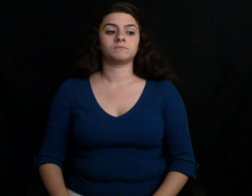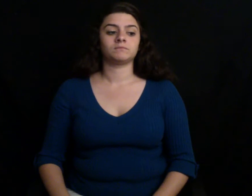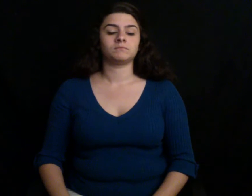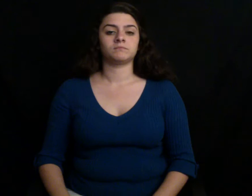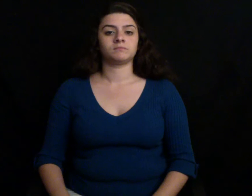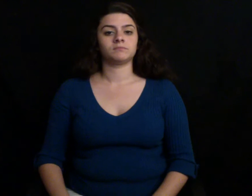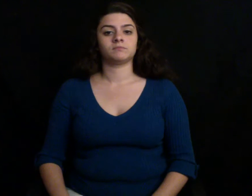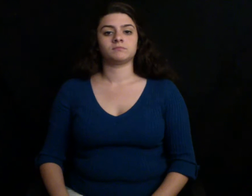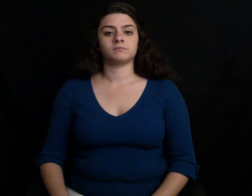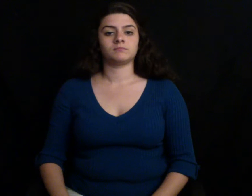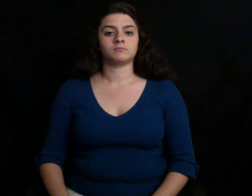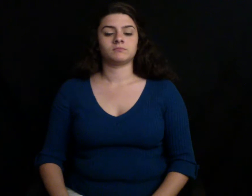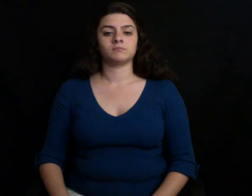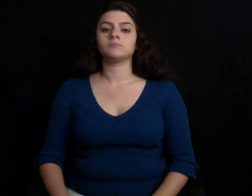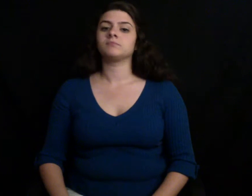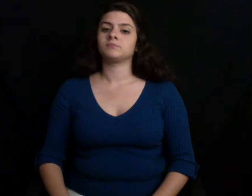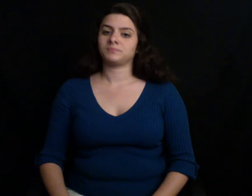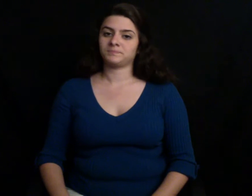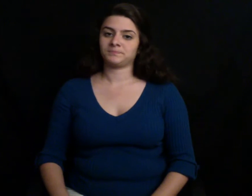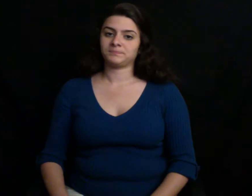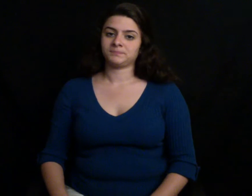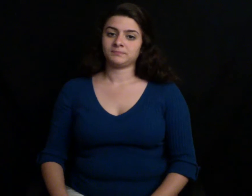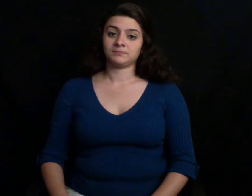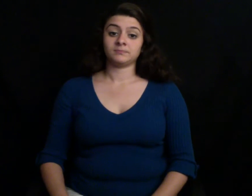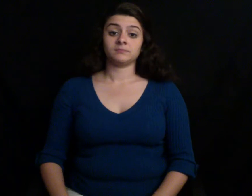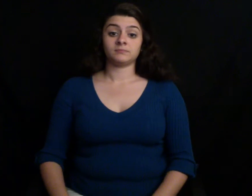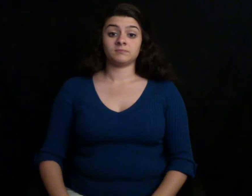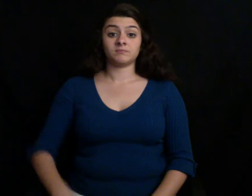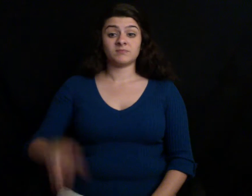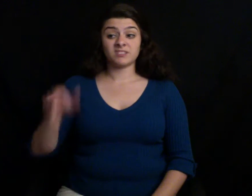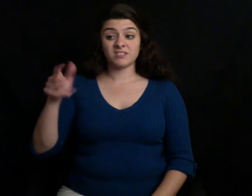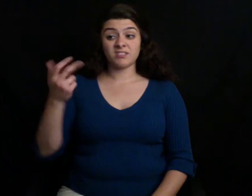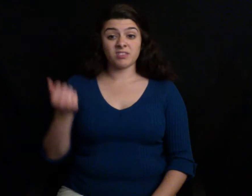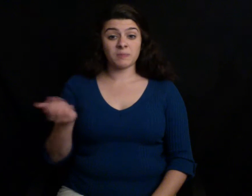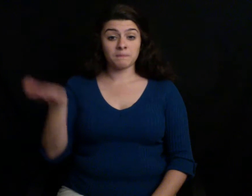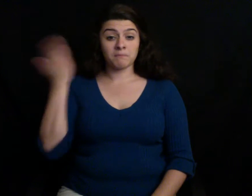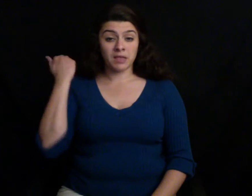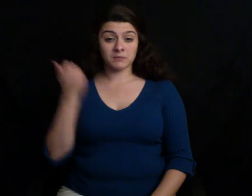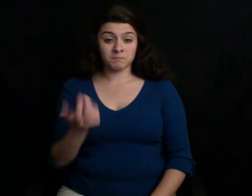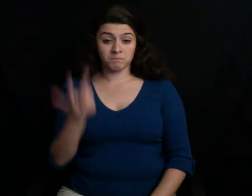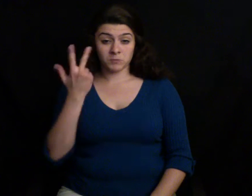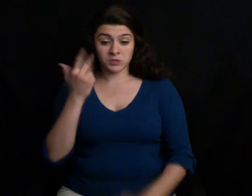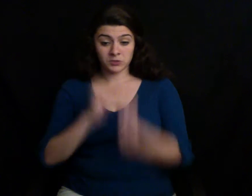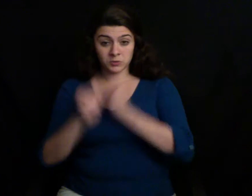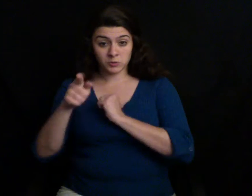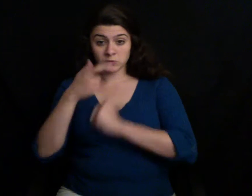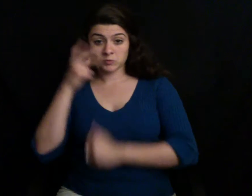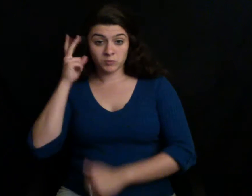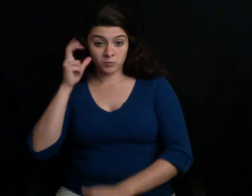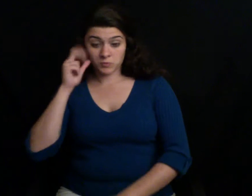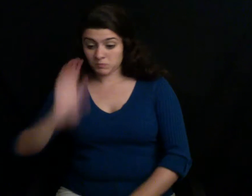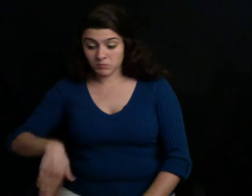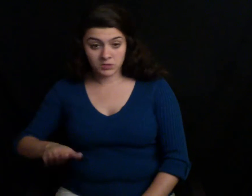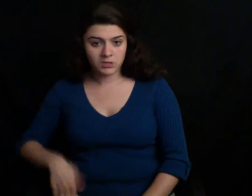very creative username of Smooth McGroove. If you haven't heard all of those yet, or just missed one of them, take a listen and let us know what you think